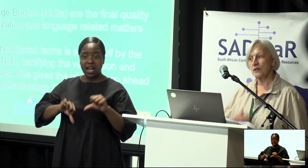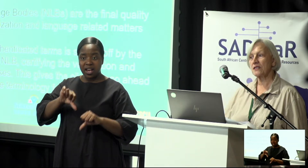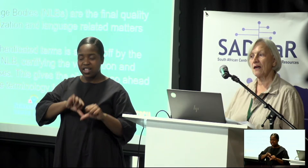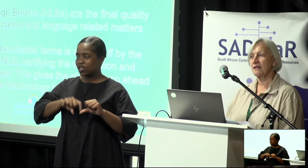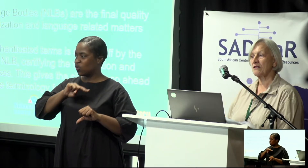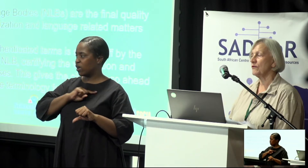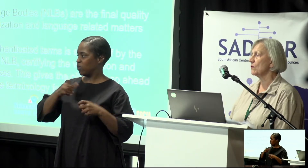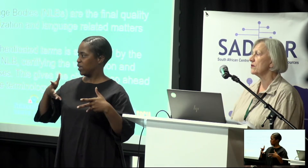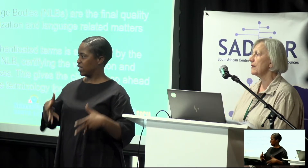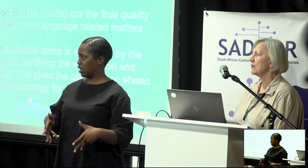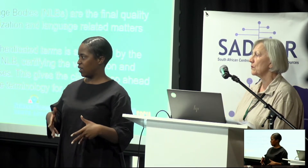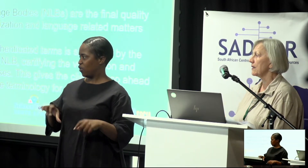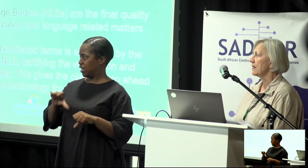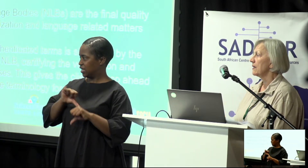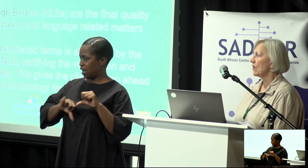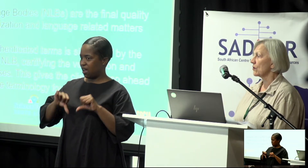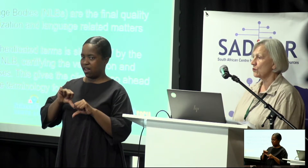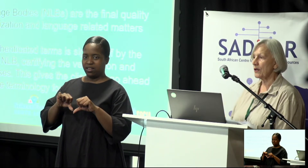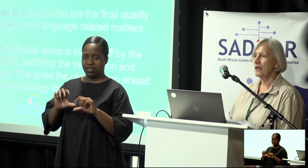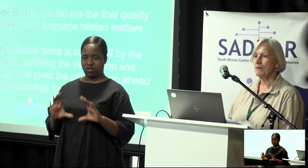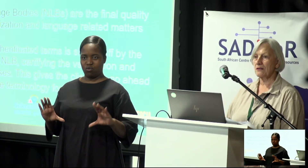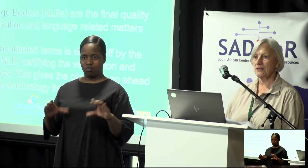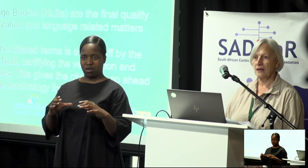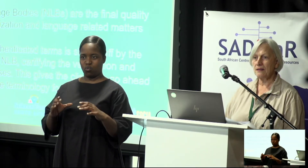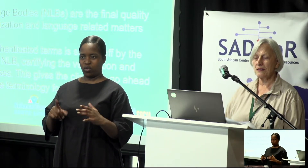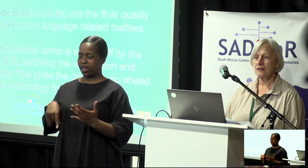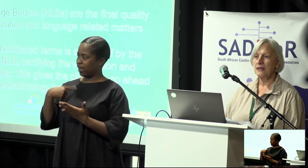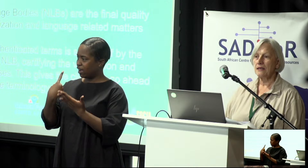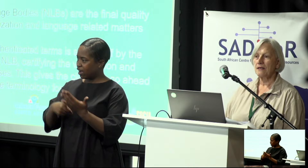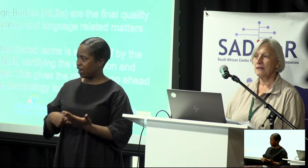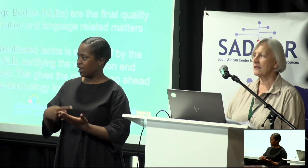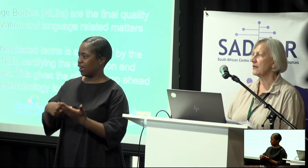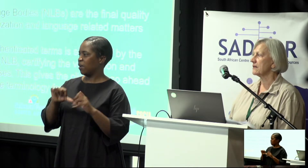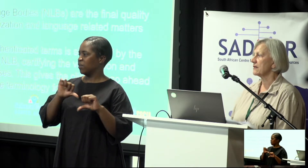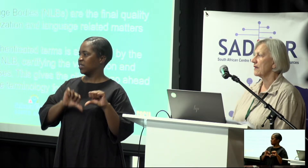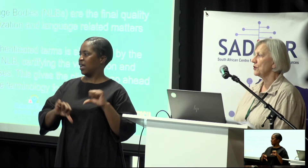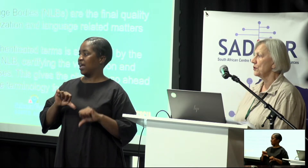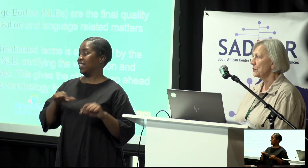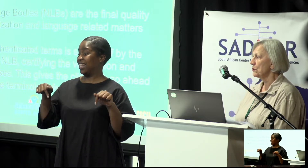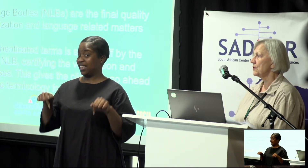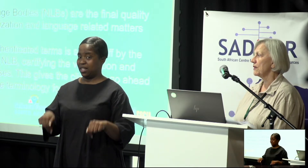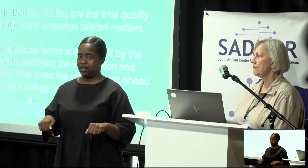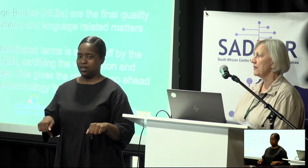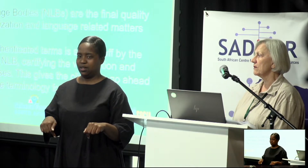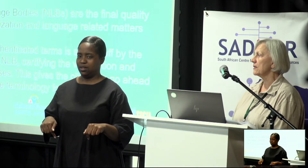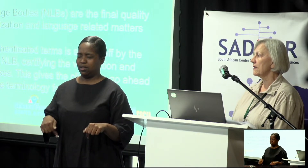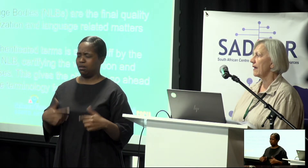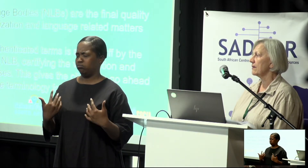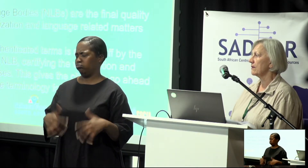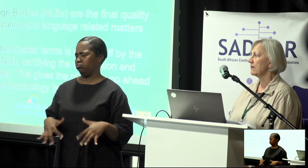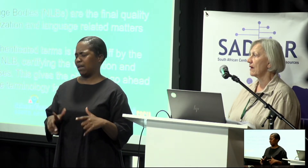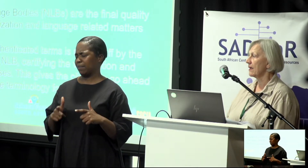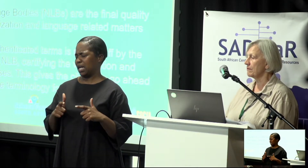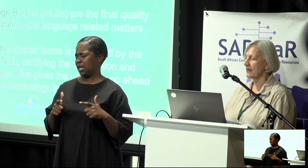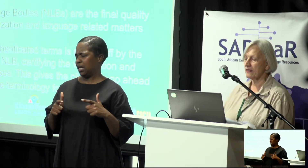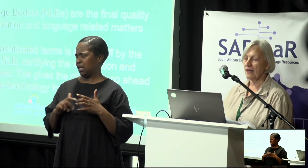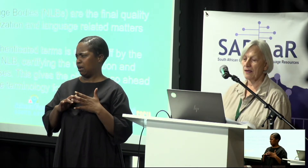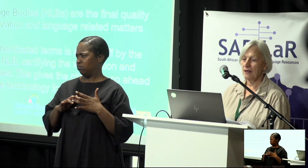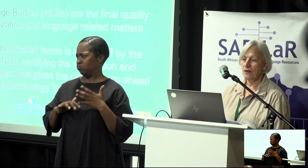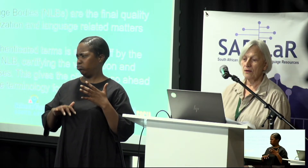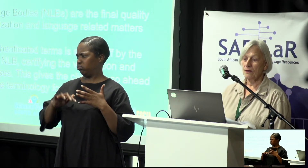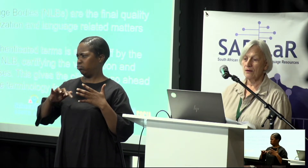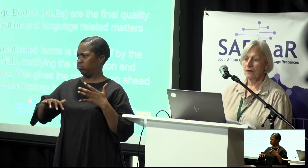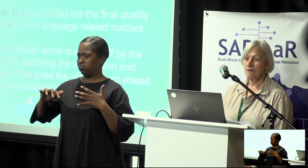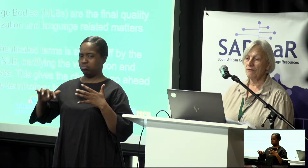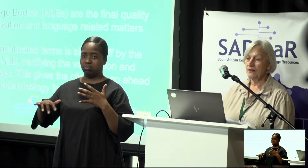here for the science forum and we are talking about science, this is a huge field, and I might